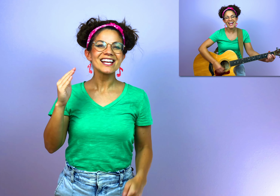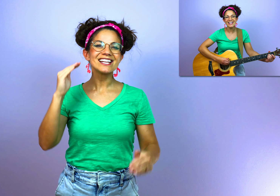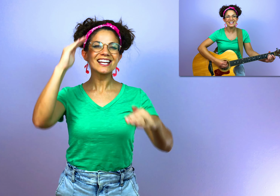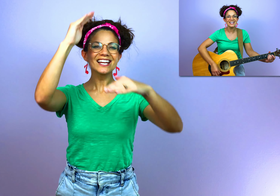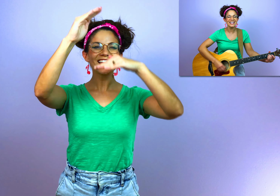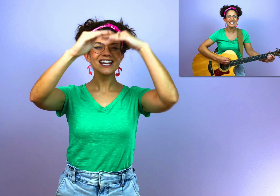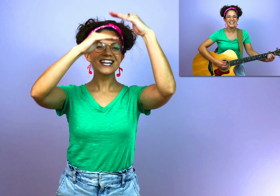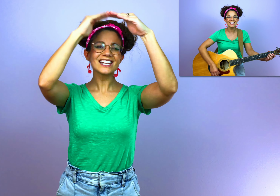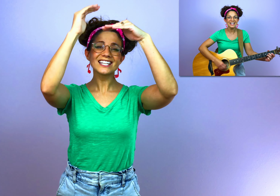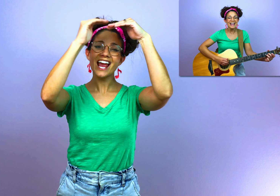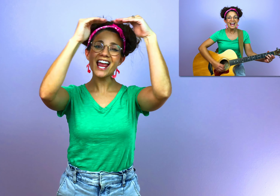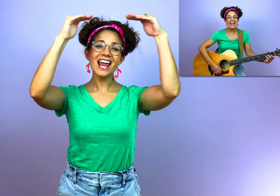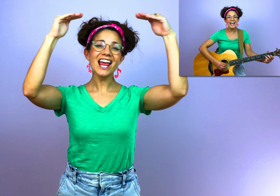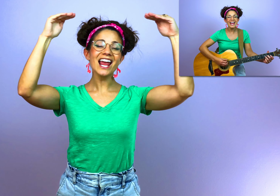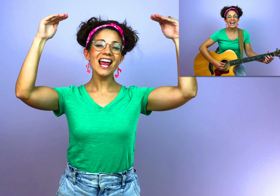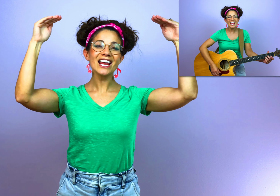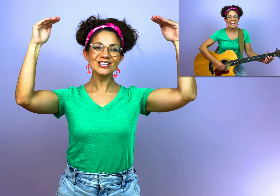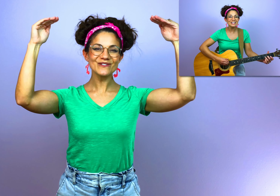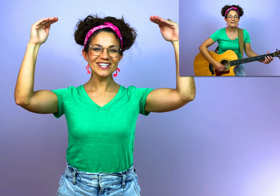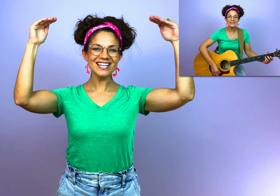in heaven